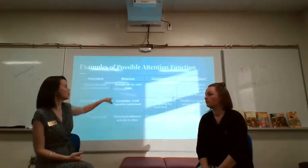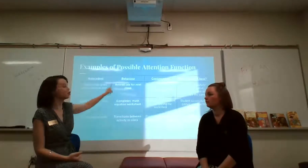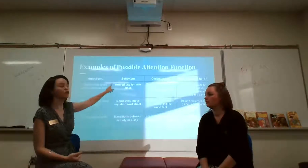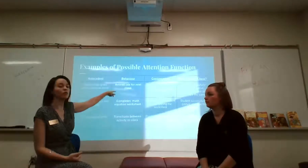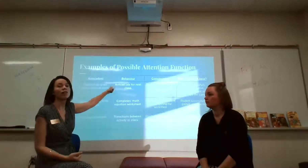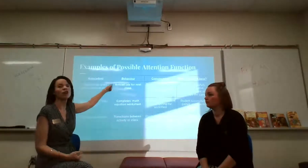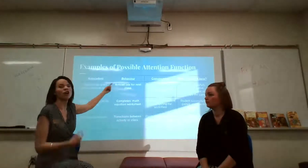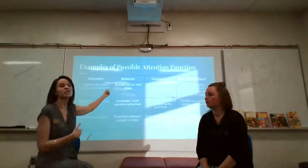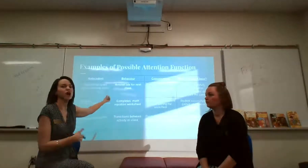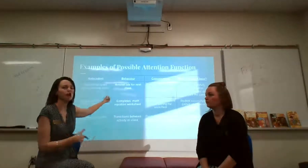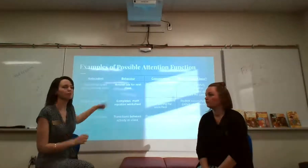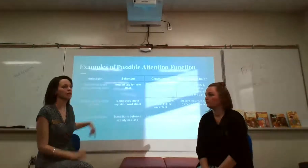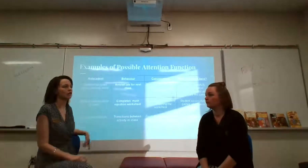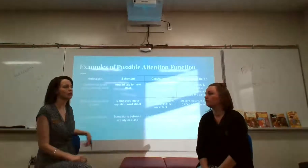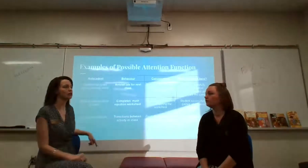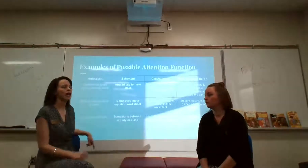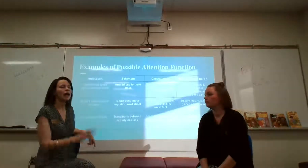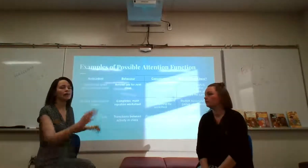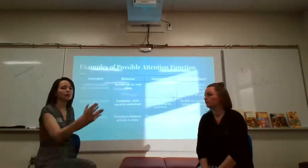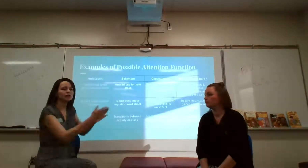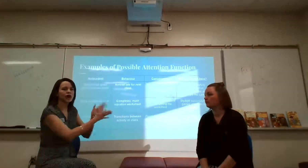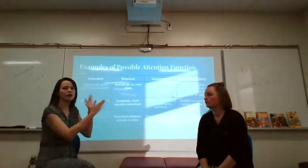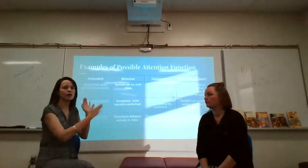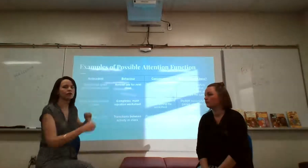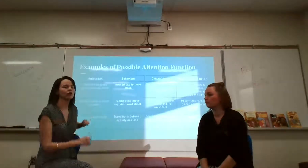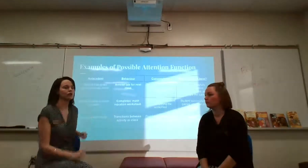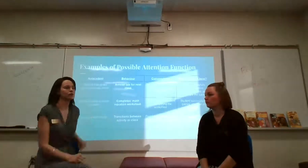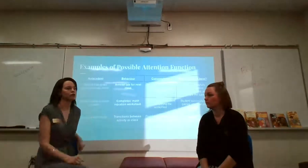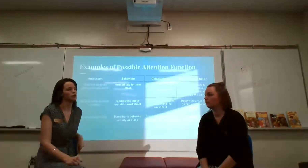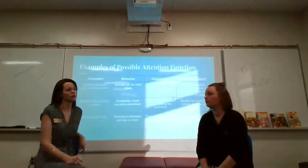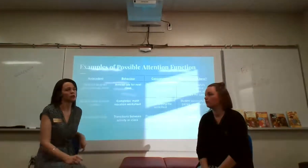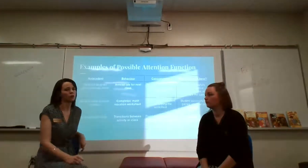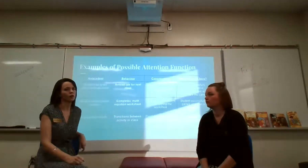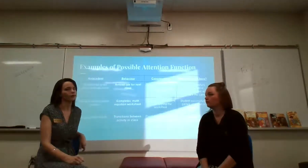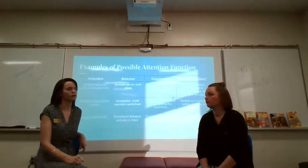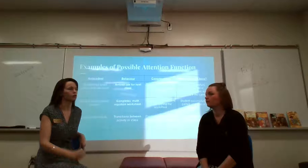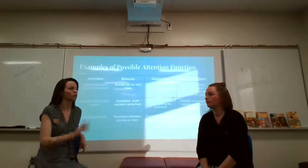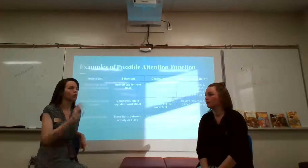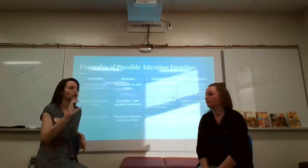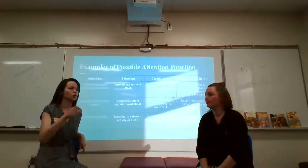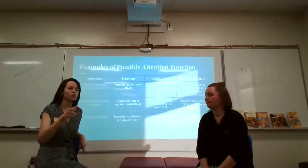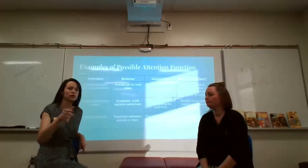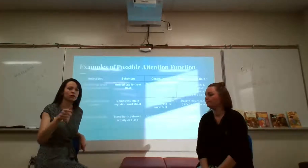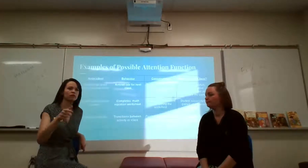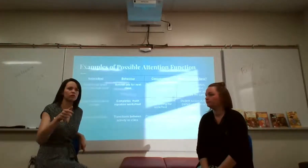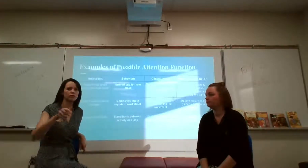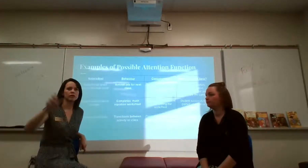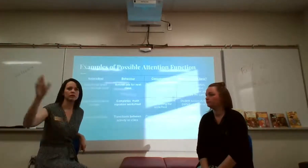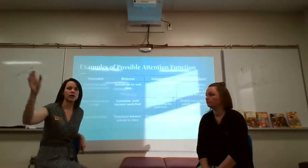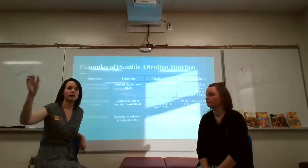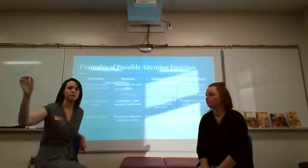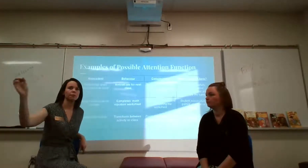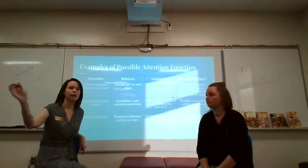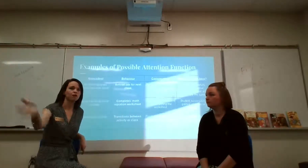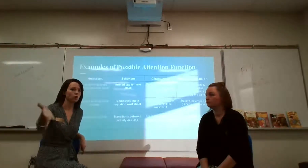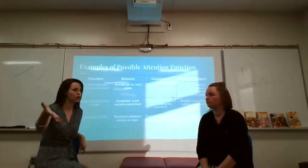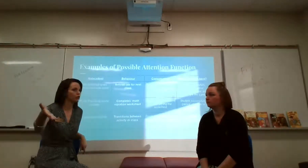evoke the arriving on time behaviors, and then we tie that reinforcement to it really quickly. So don't think reinforcement is like a token you